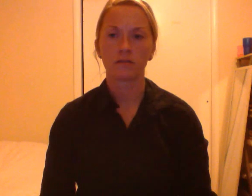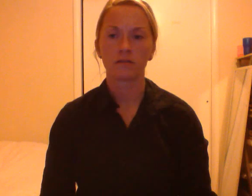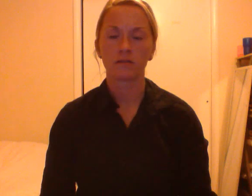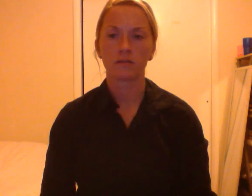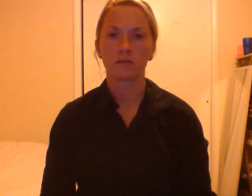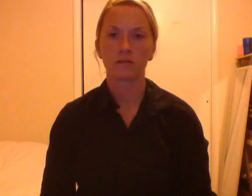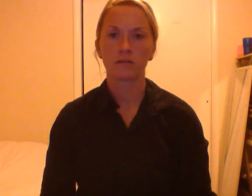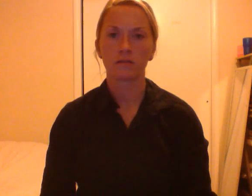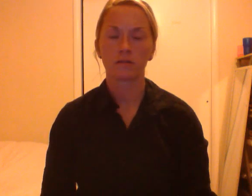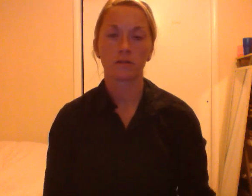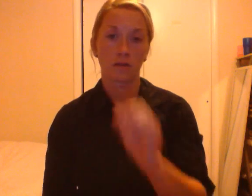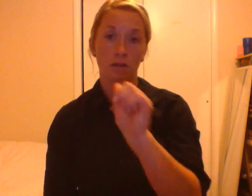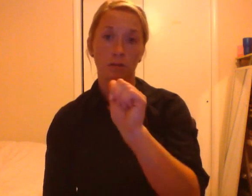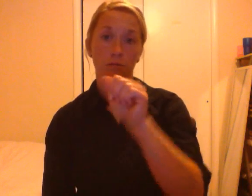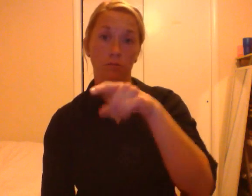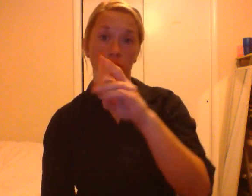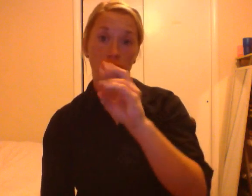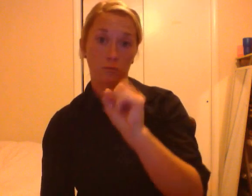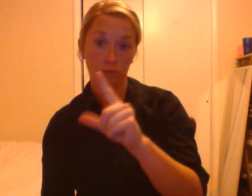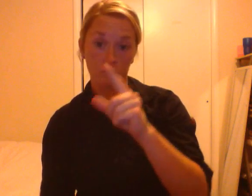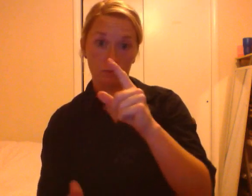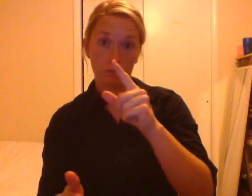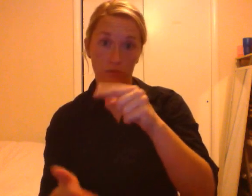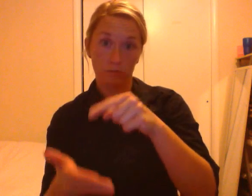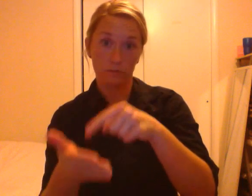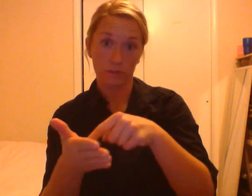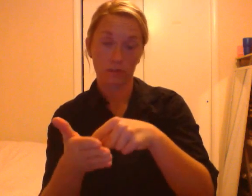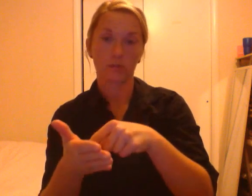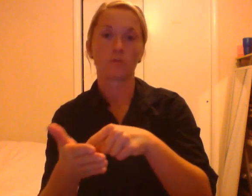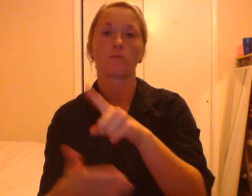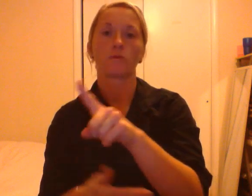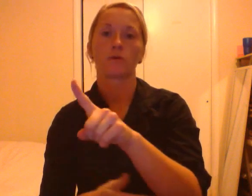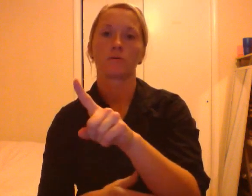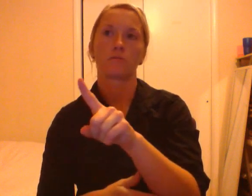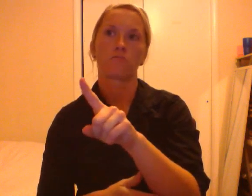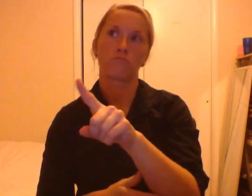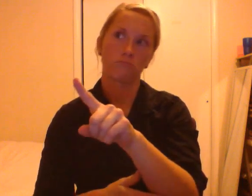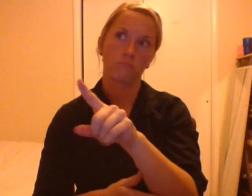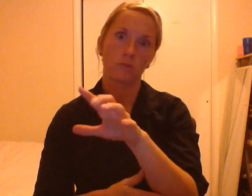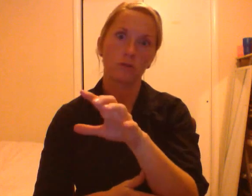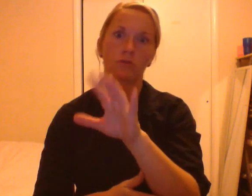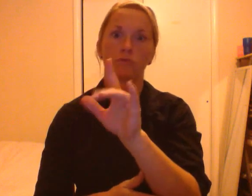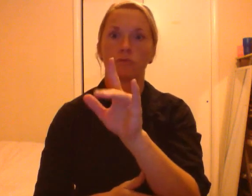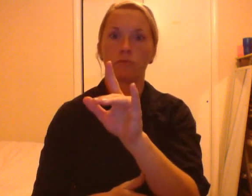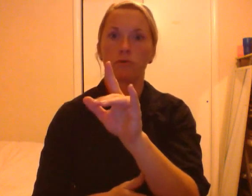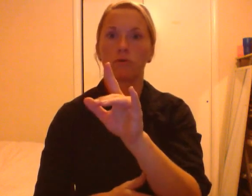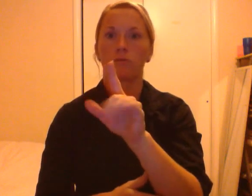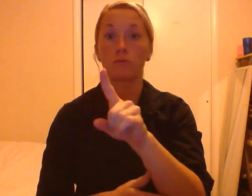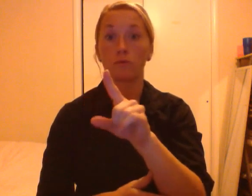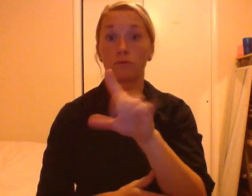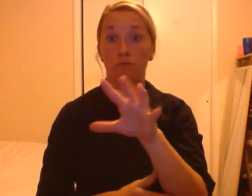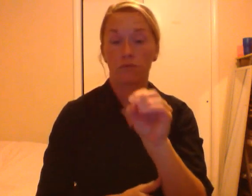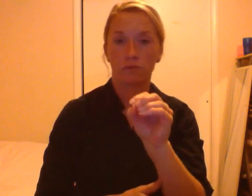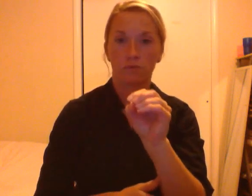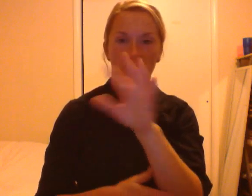Okay, now the appraisal fee comes to $125 or $150 thereabouts. Now there will be a credit check. That's